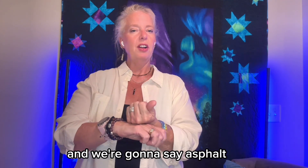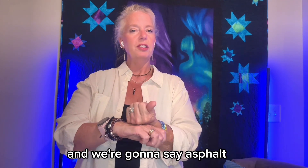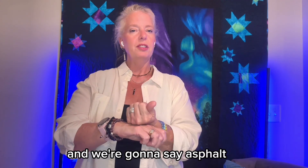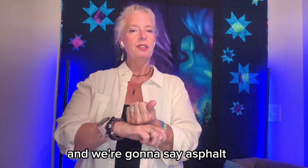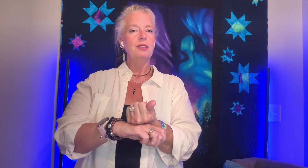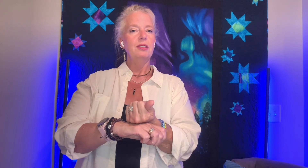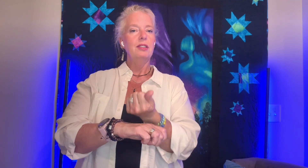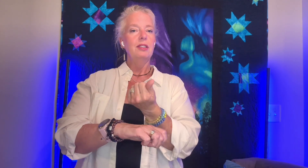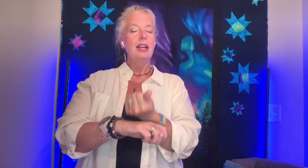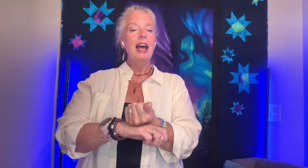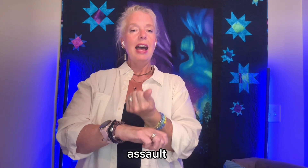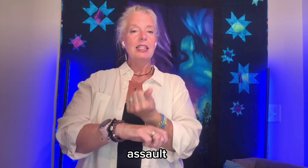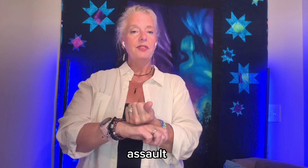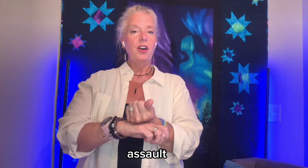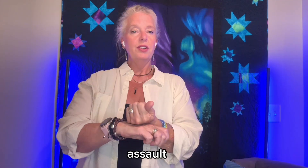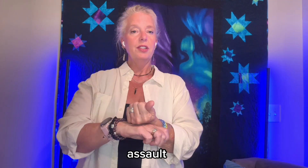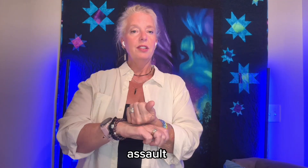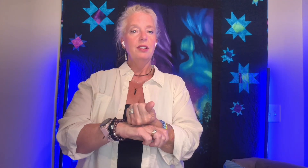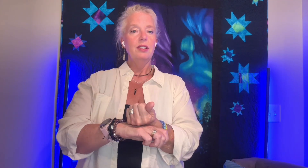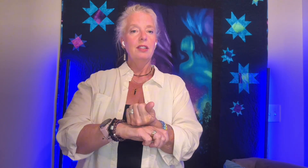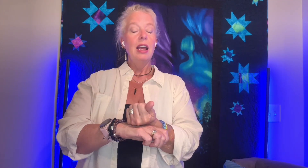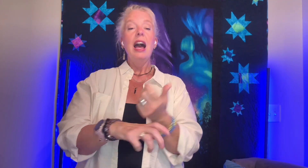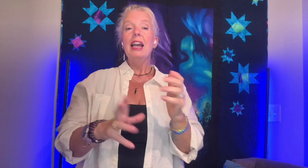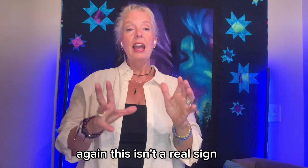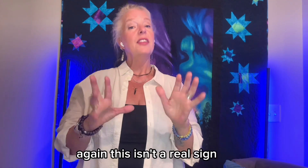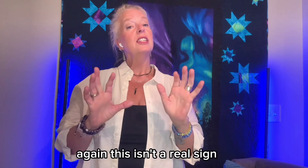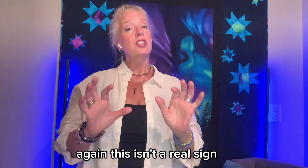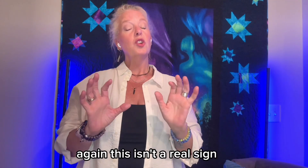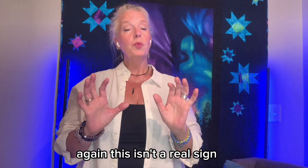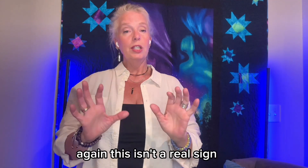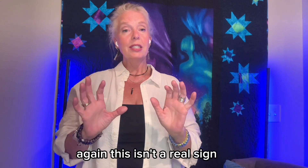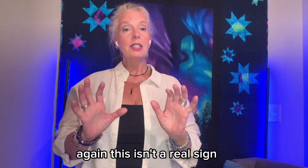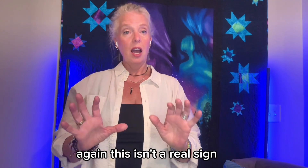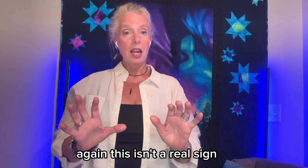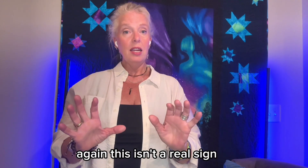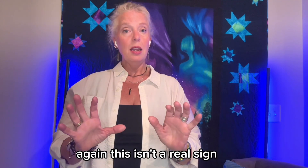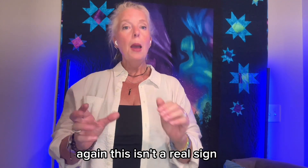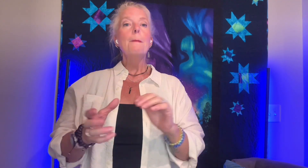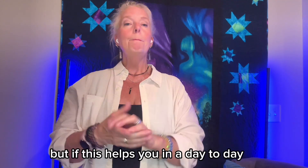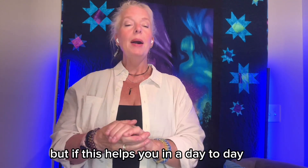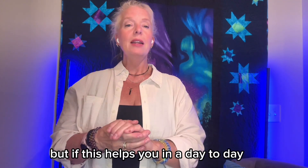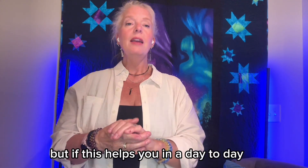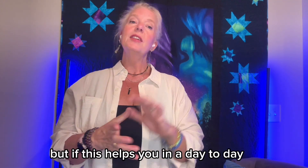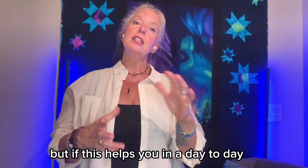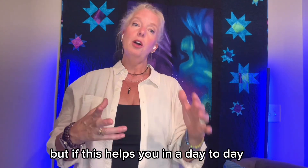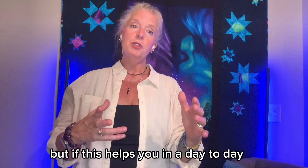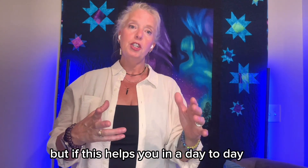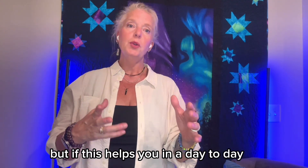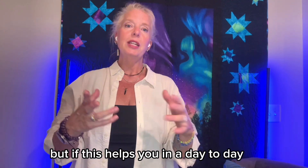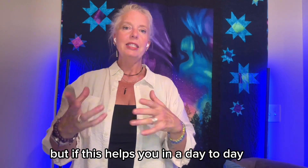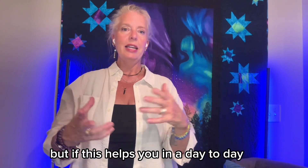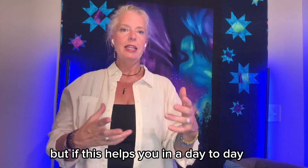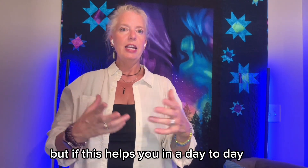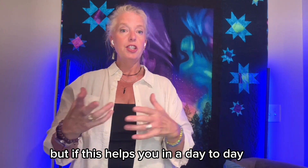asphalt, asphalt. Again, this isn't a real sign, but if this helps you in a day-to-day job